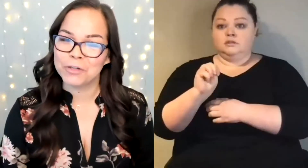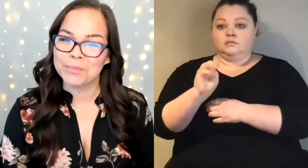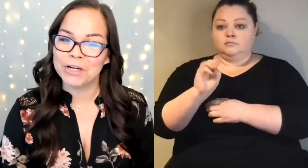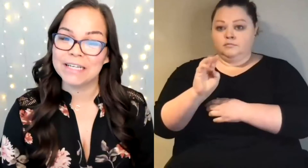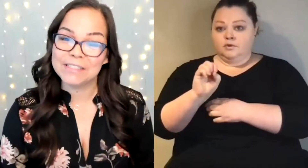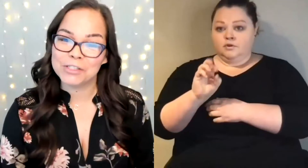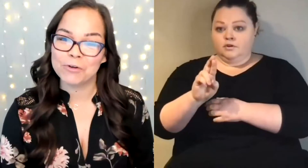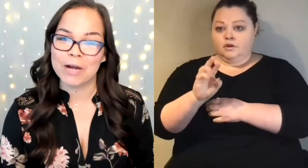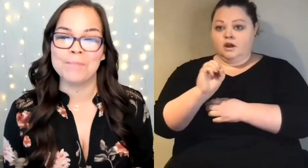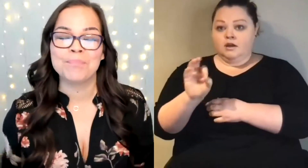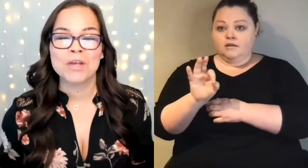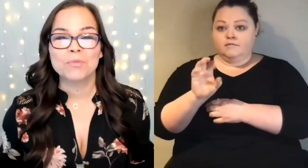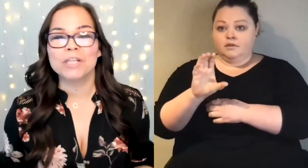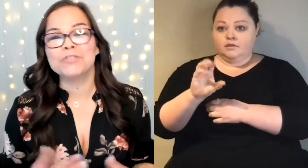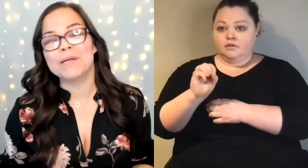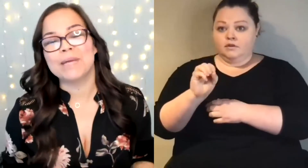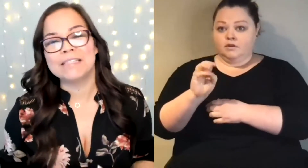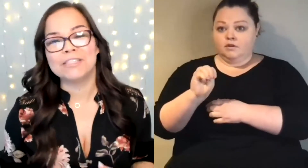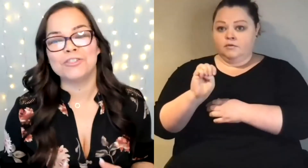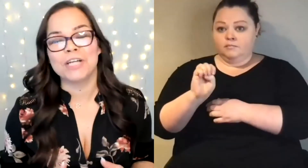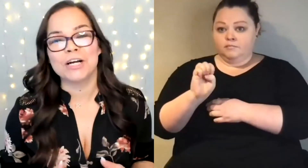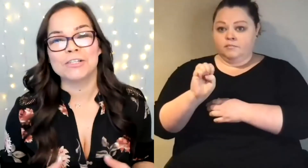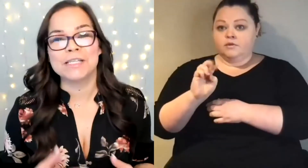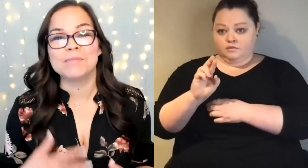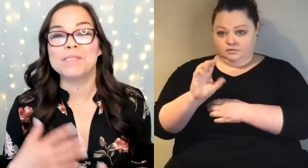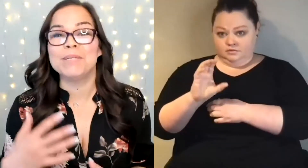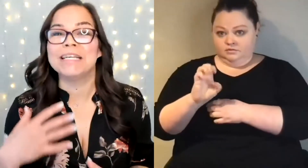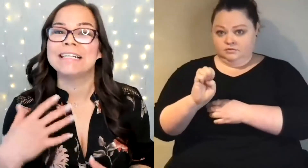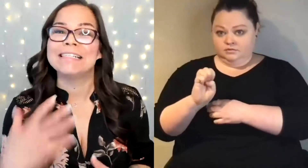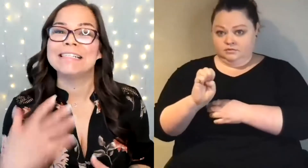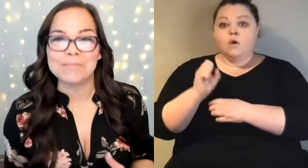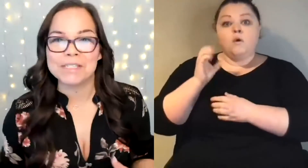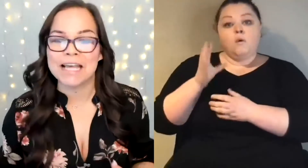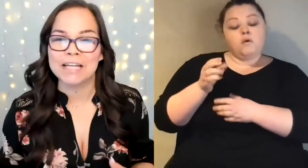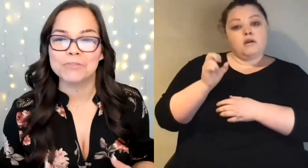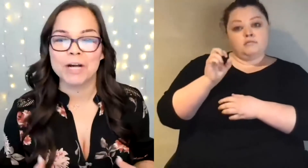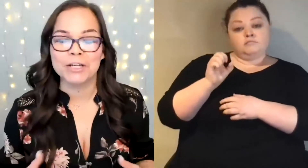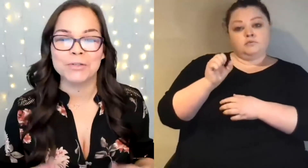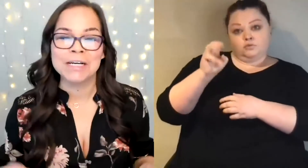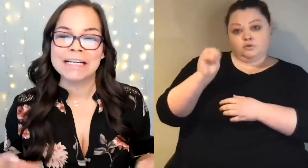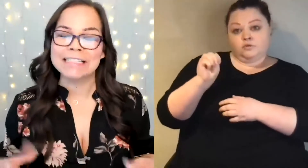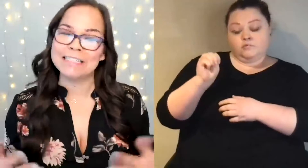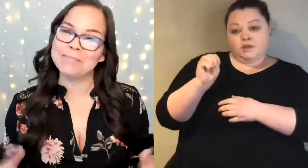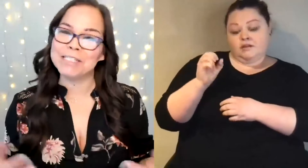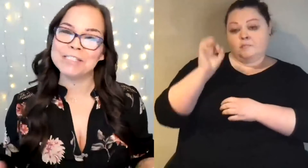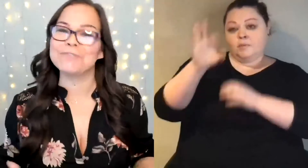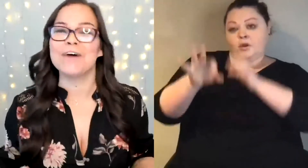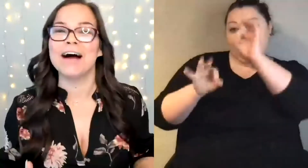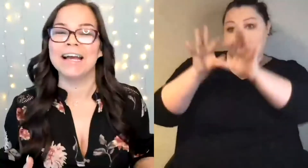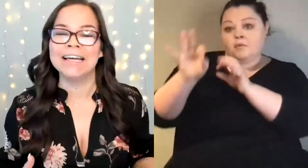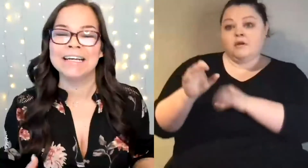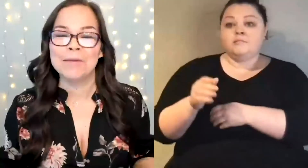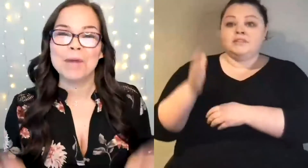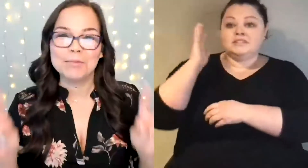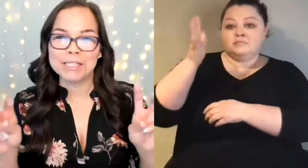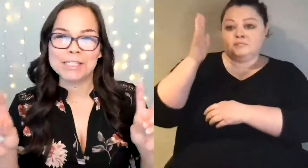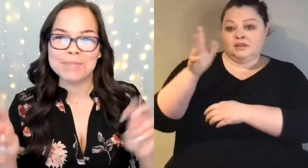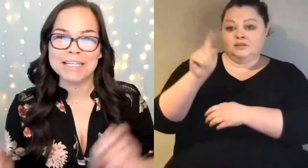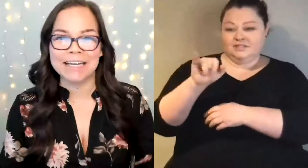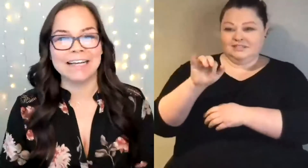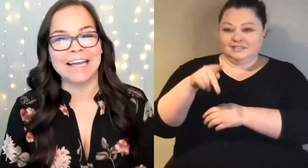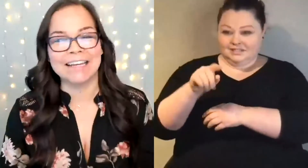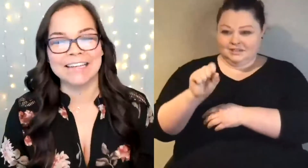yet, join me on Instagram, where I do my best to share some speaking tips and try to demystify